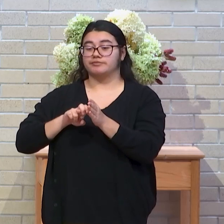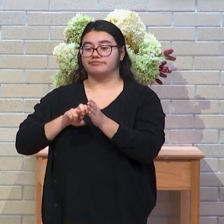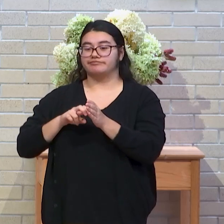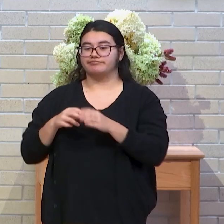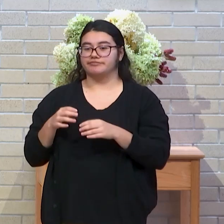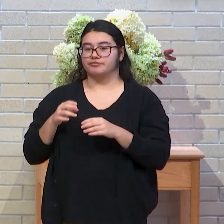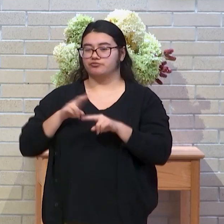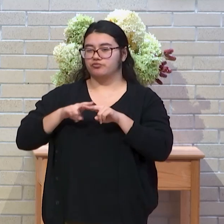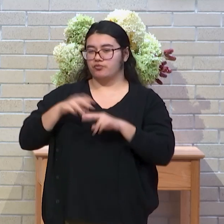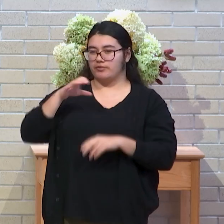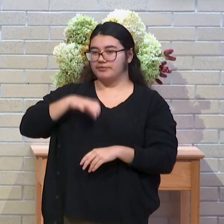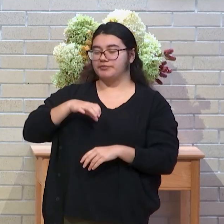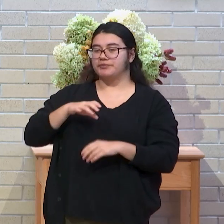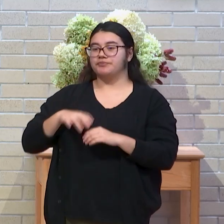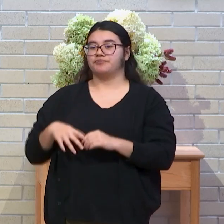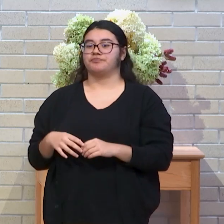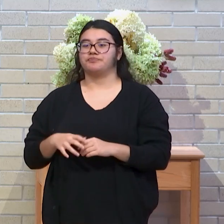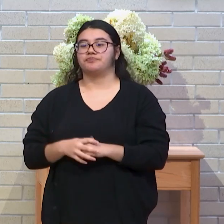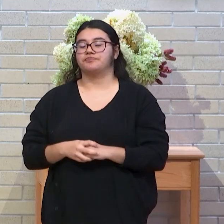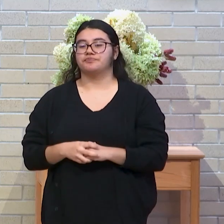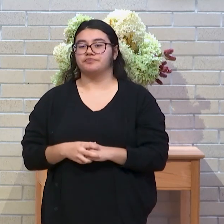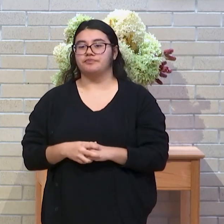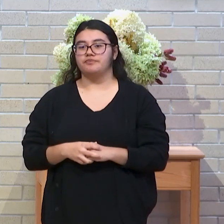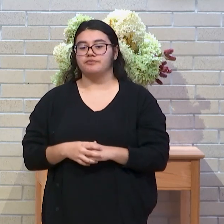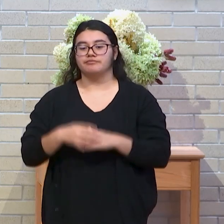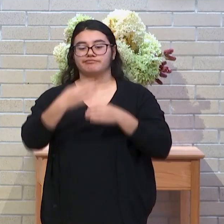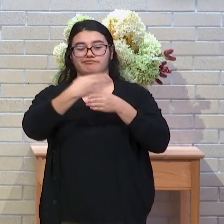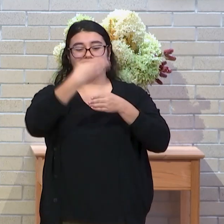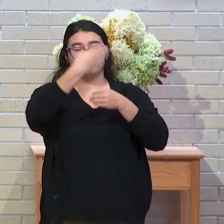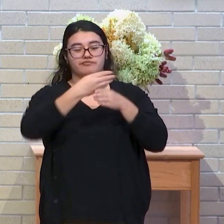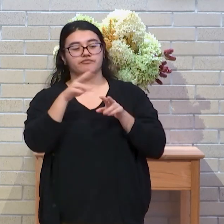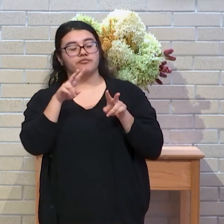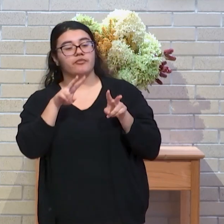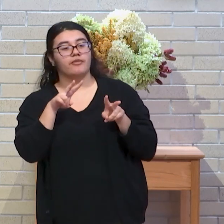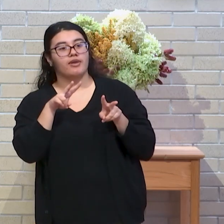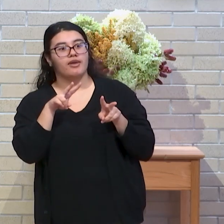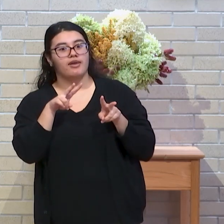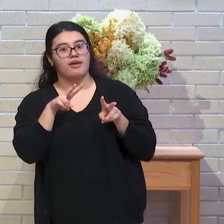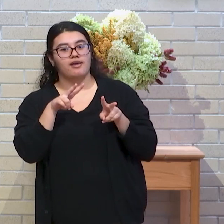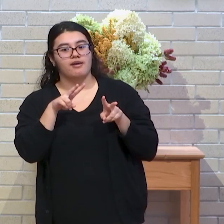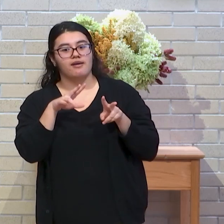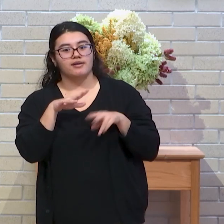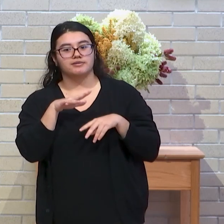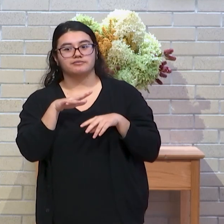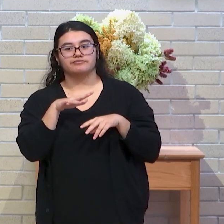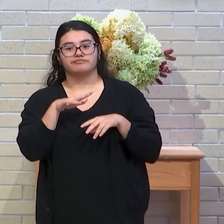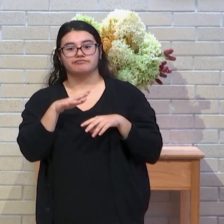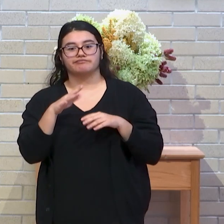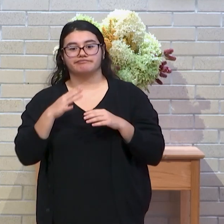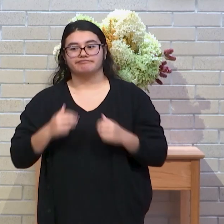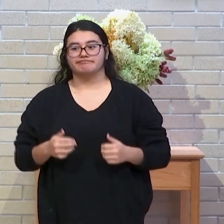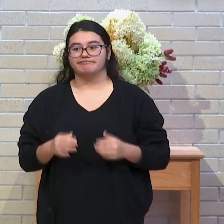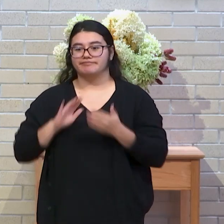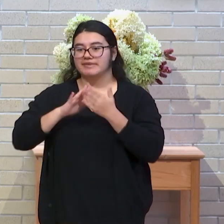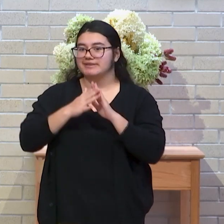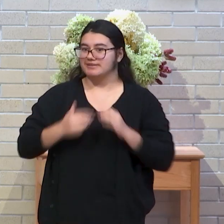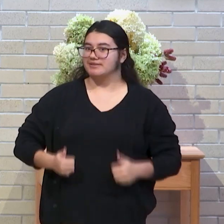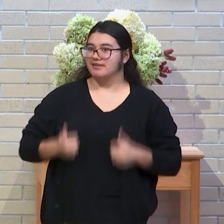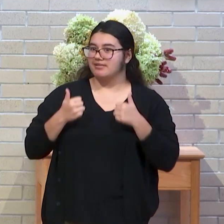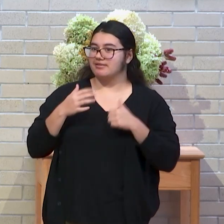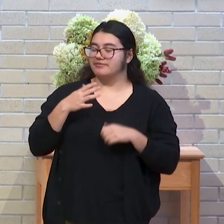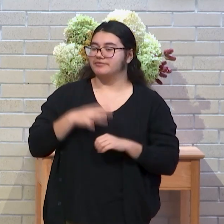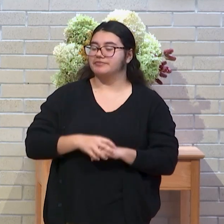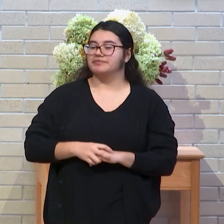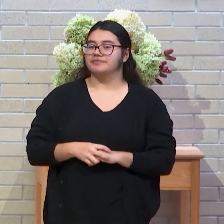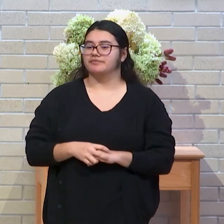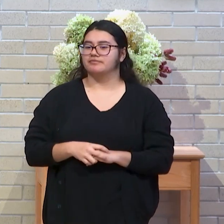chaos that I would soon be leaving behind for a small village. It seemed we weren't quite done with this city fun, though. As we neared the train station, it became clear that our bus